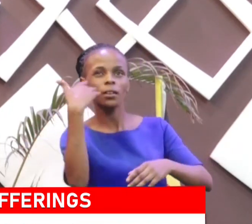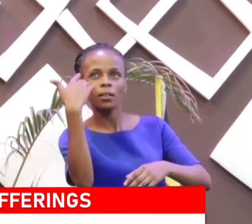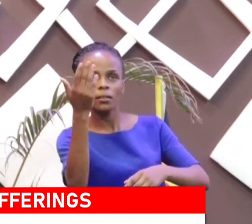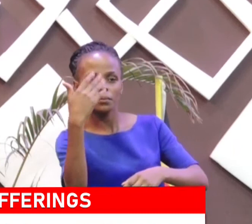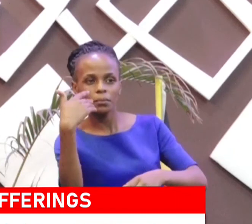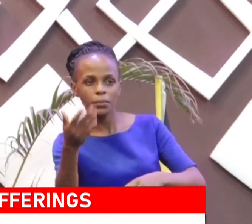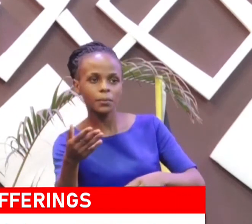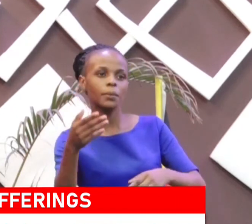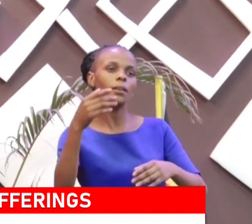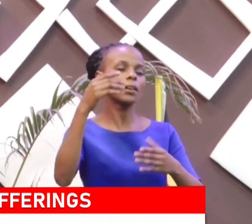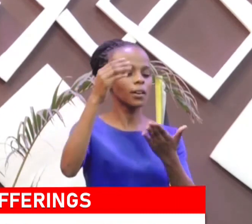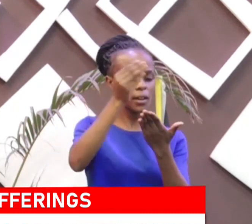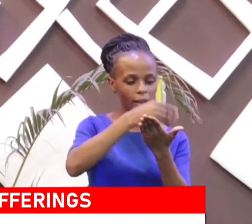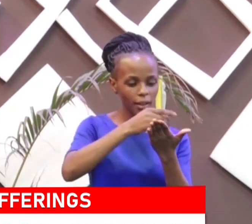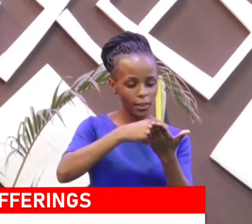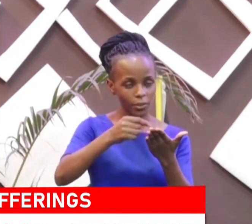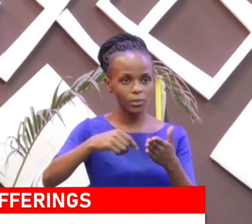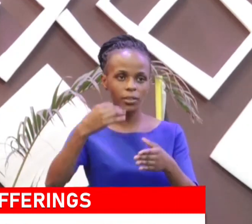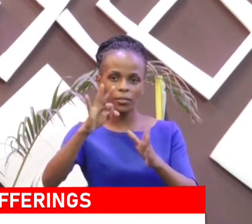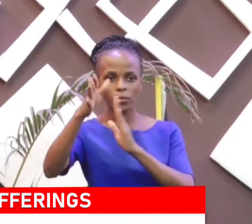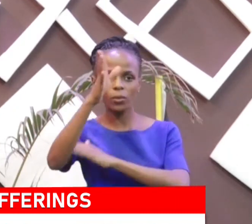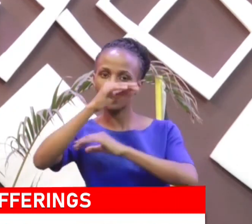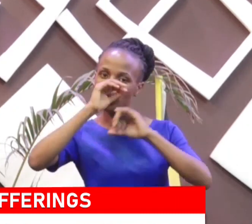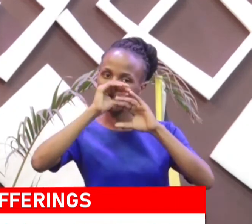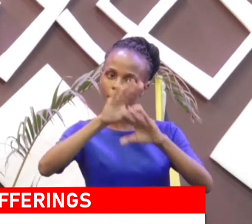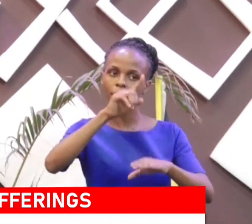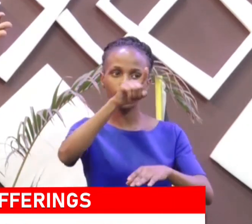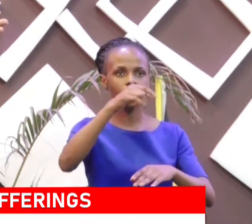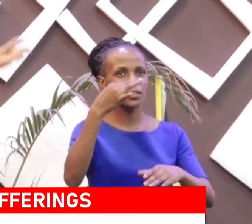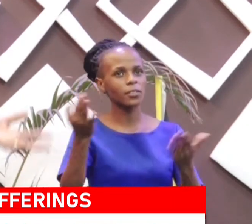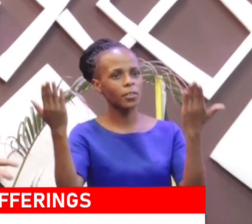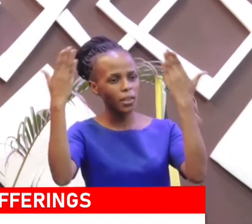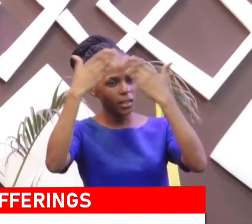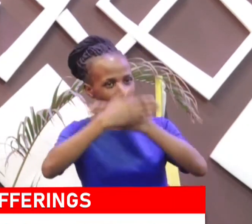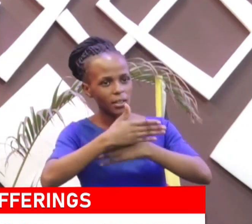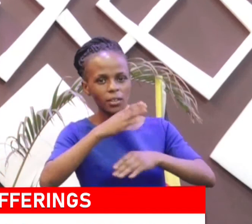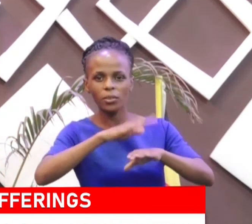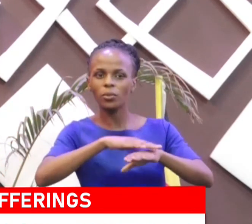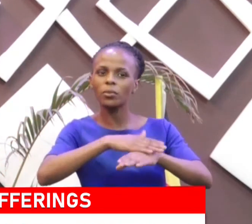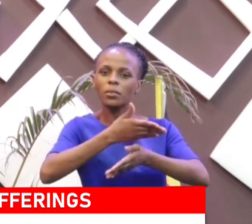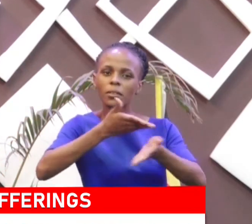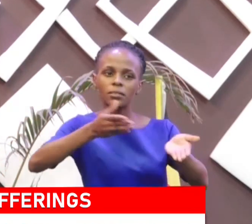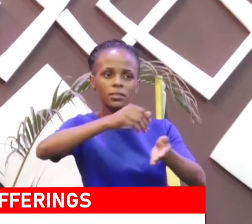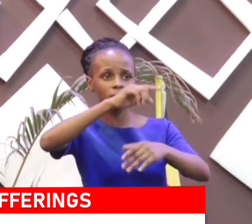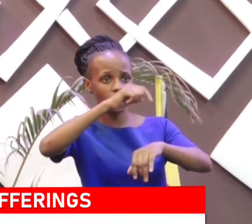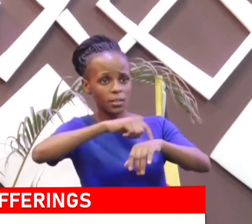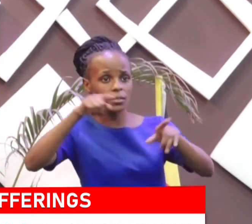kitabo ky'omuwandiika Mukama wakuwera omukisa ne bw'oba kiro ne bw'oba kiseera kyonna.